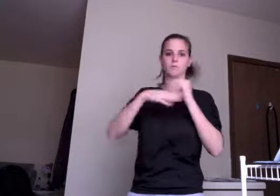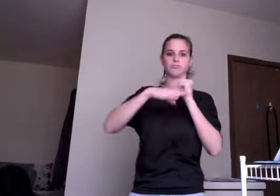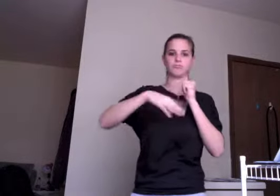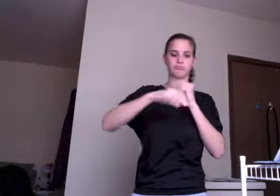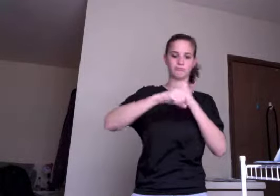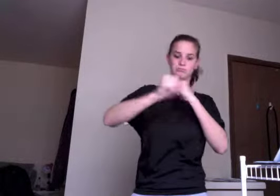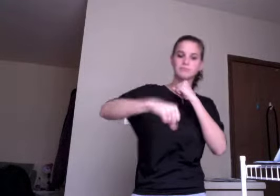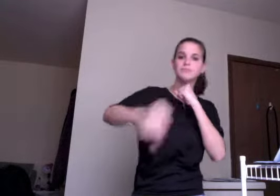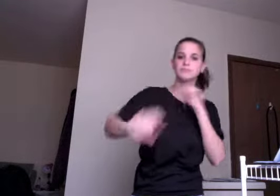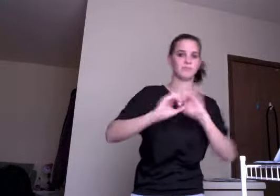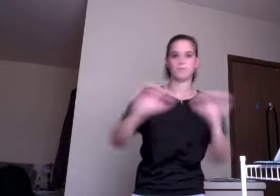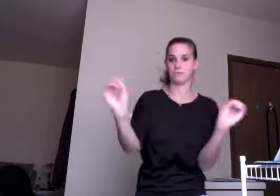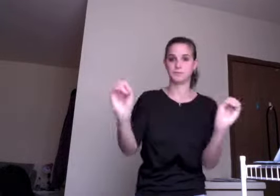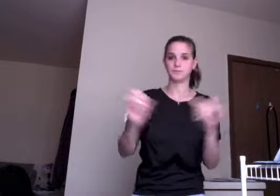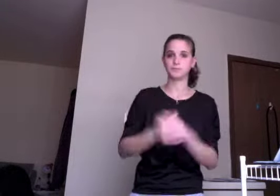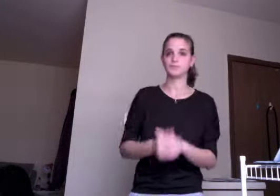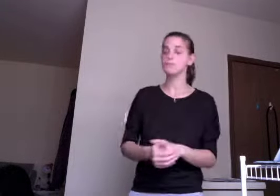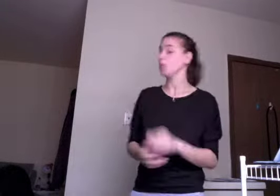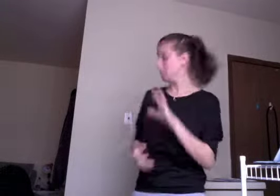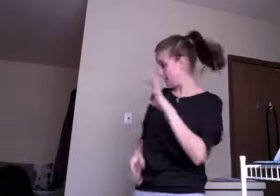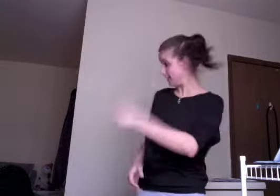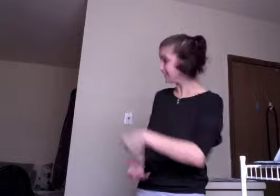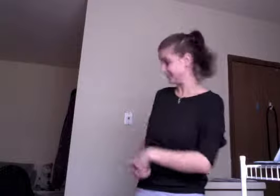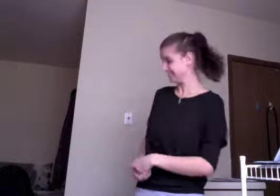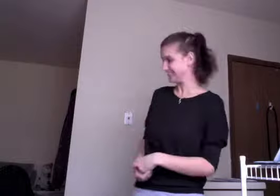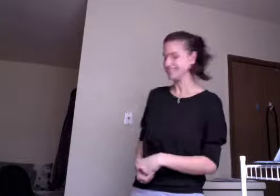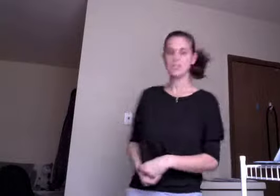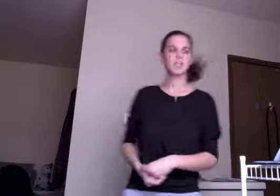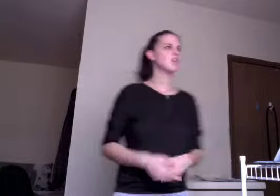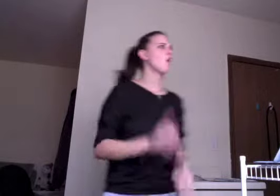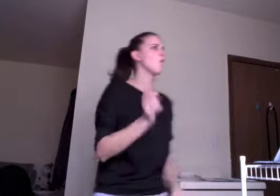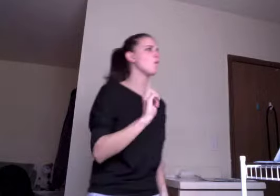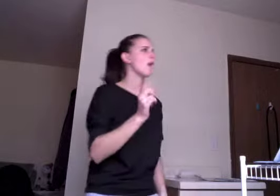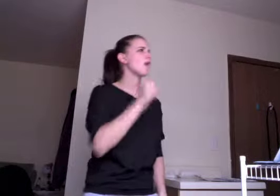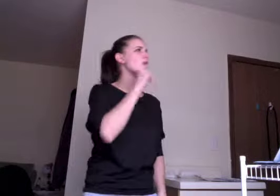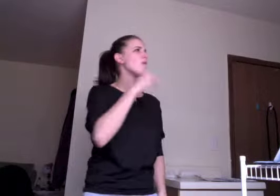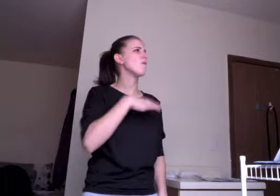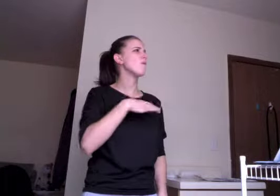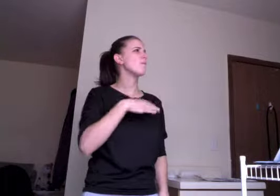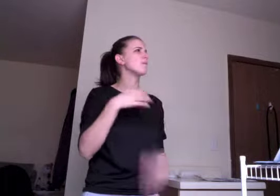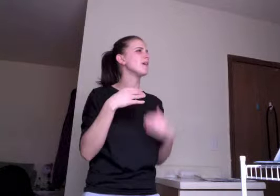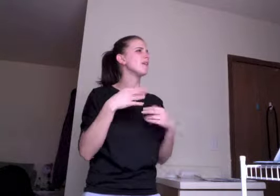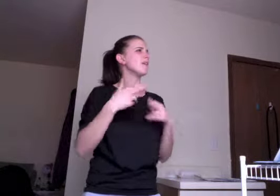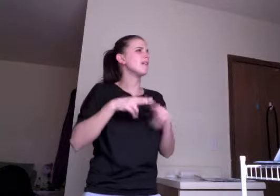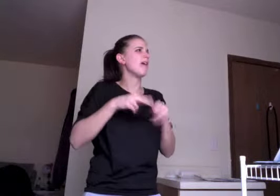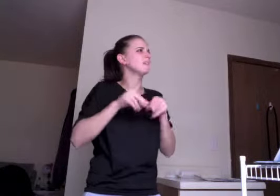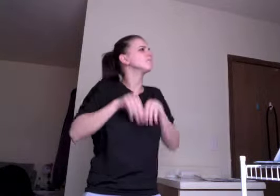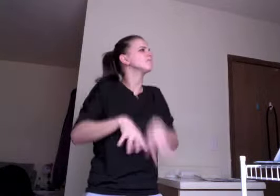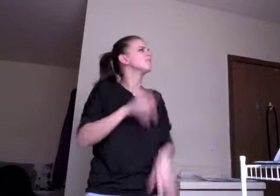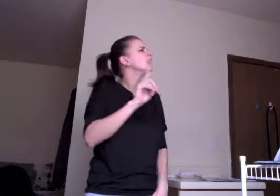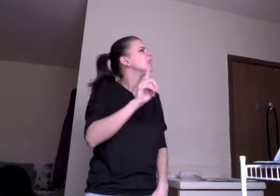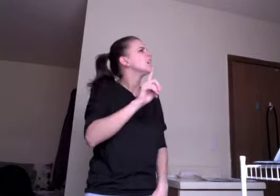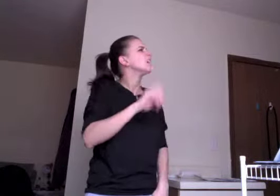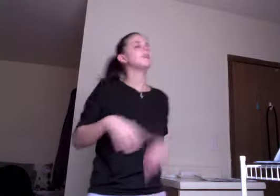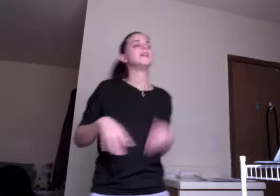do human women like where do women lay their eggs and I said well funny you